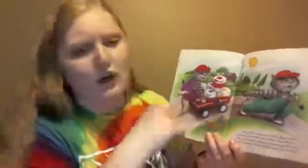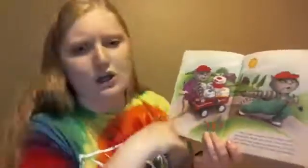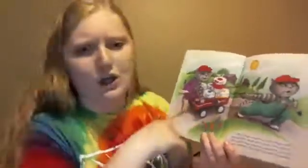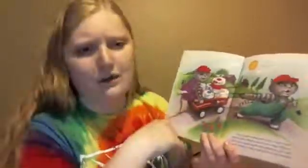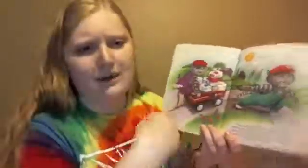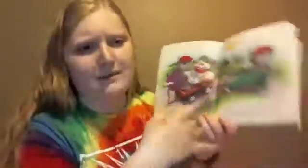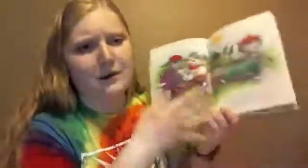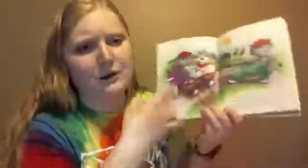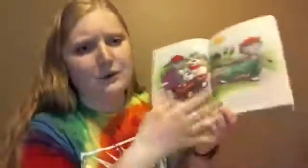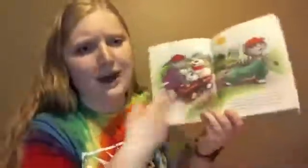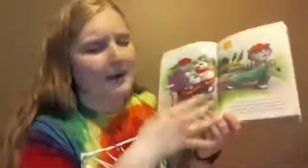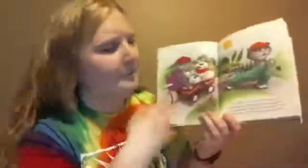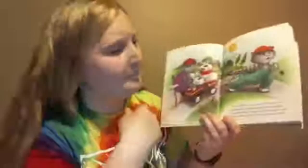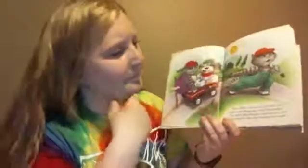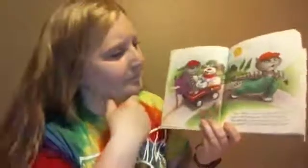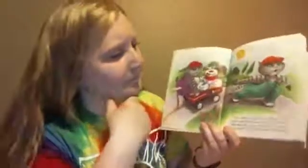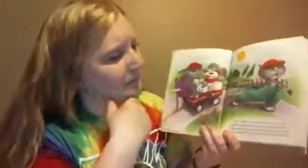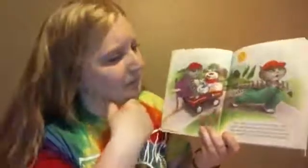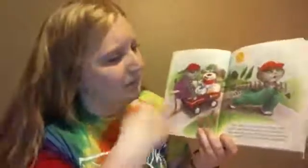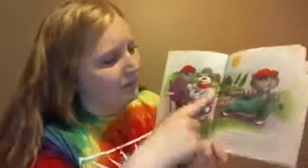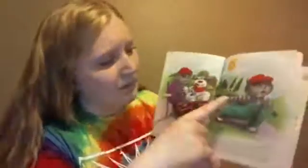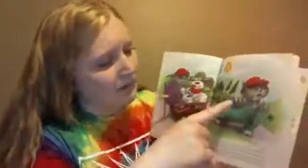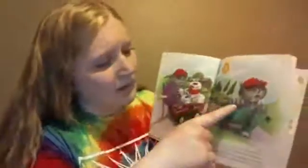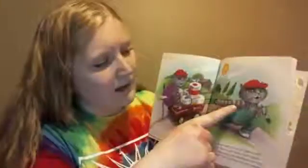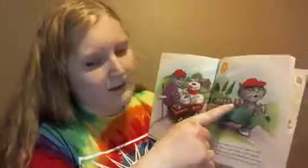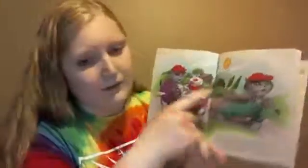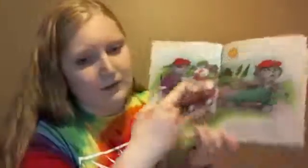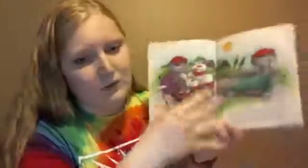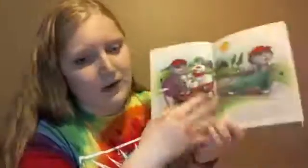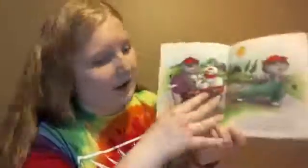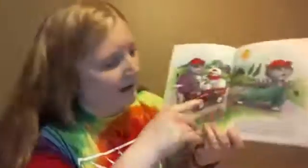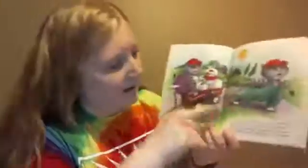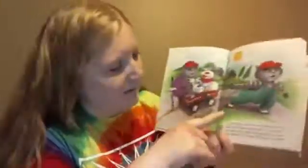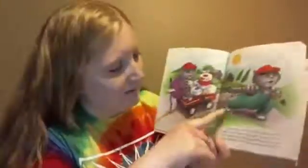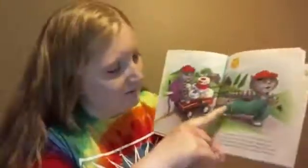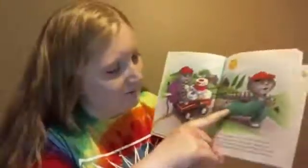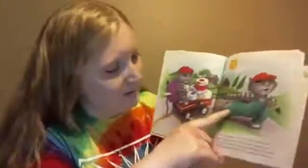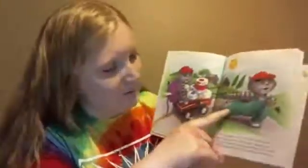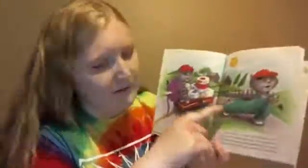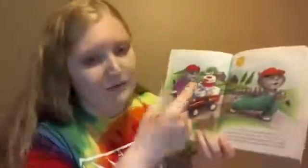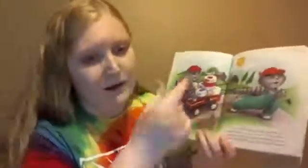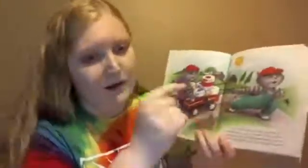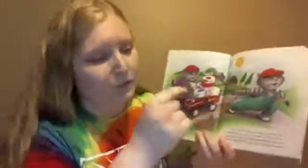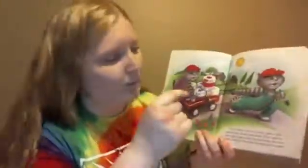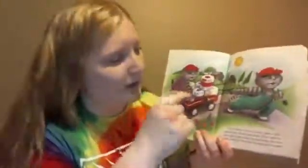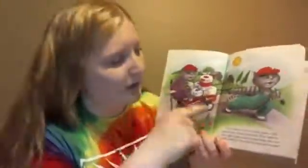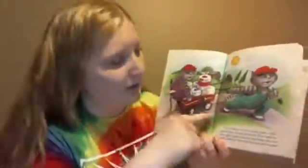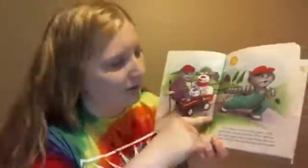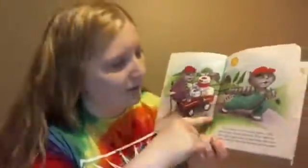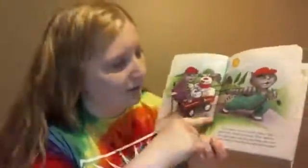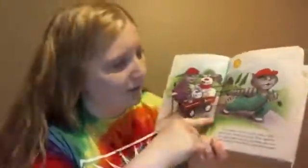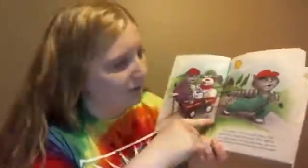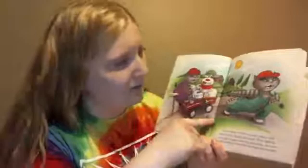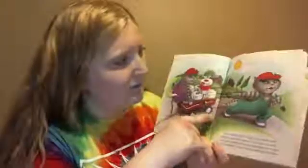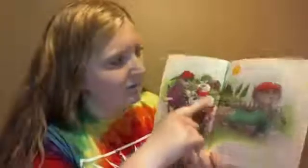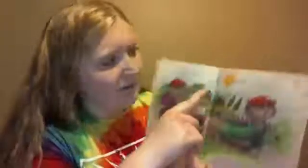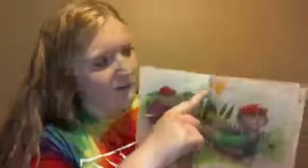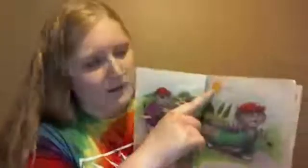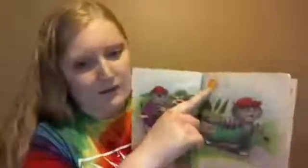No, he's more gray. He's gray. And he's wearing green overalls. There's